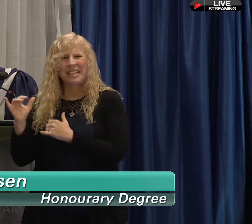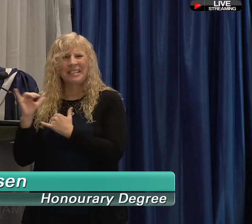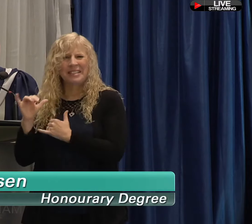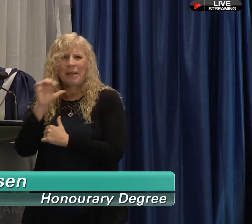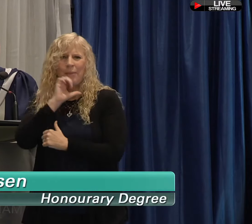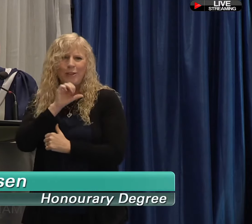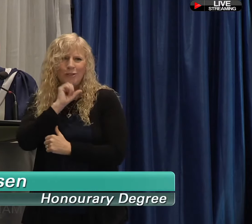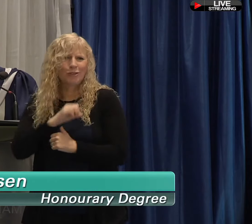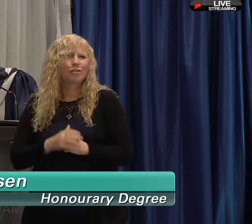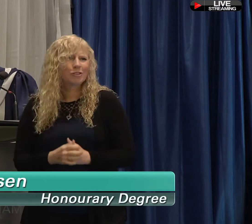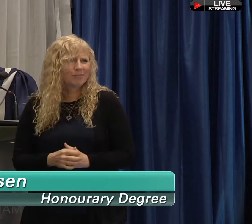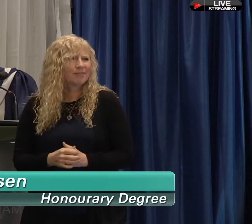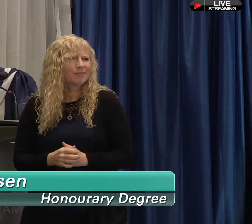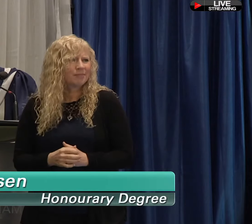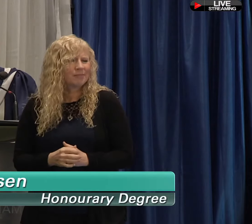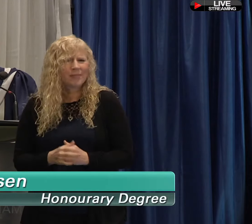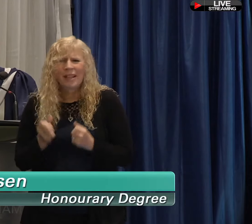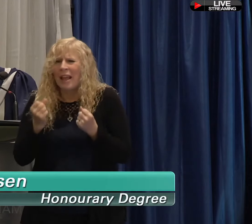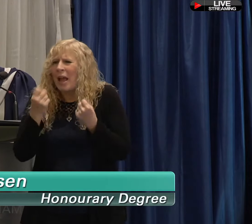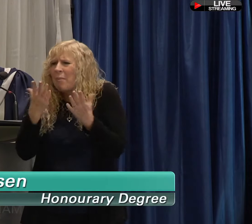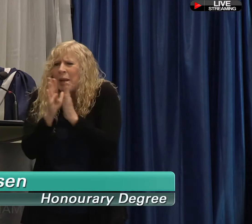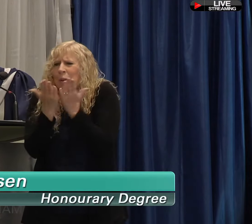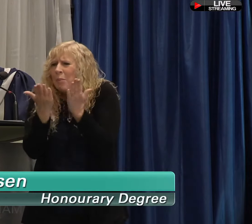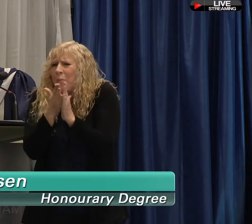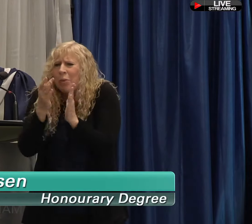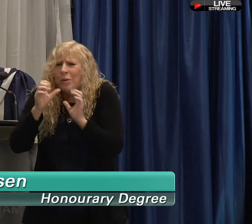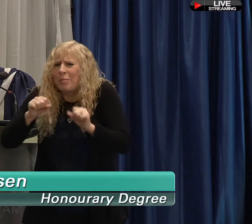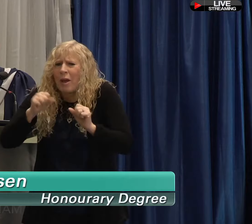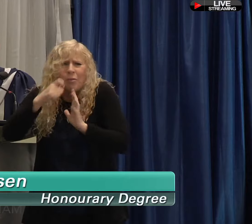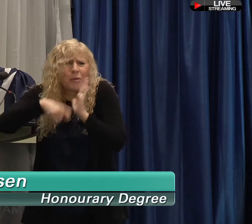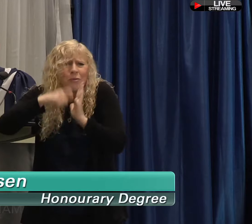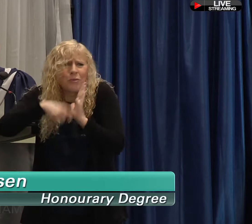am. How many books could she have written?